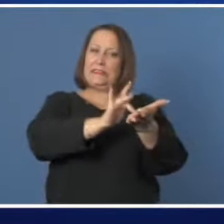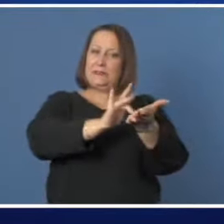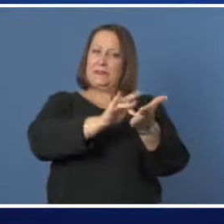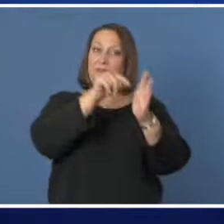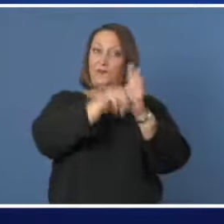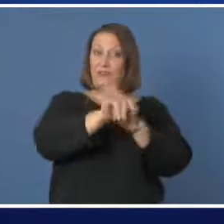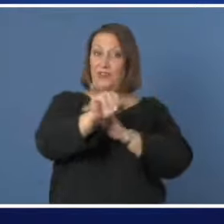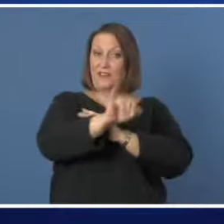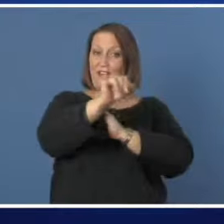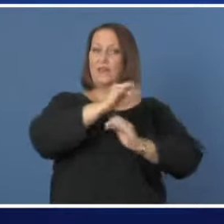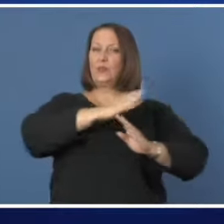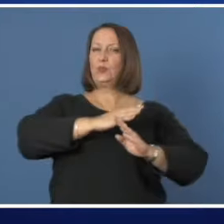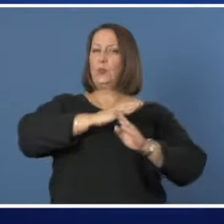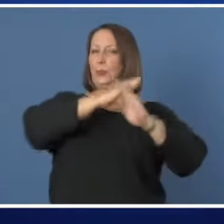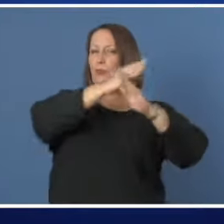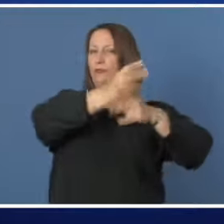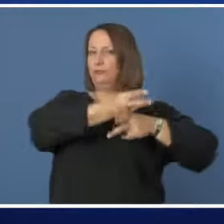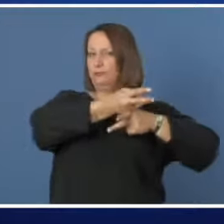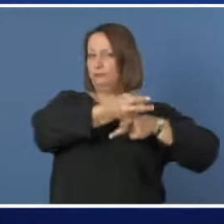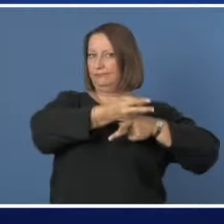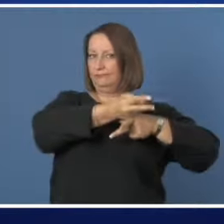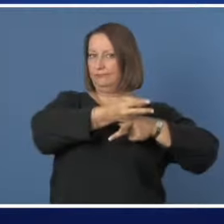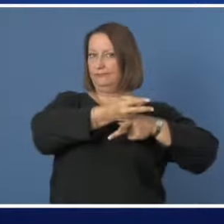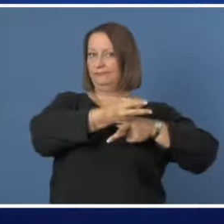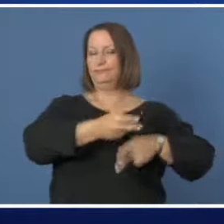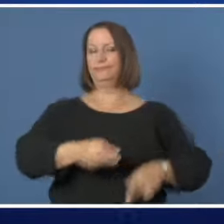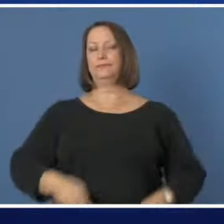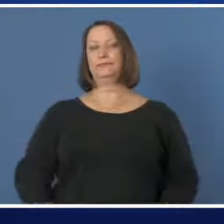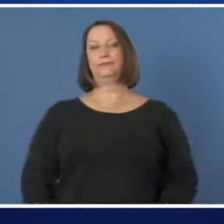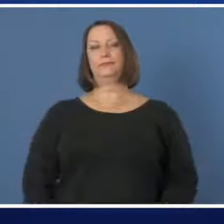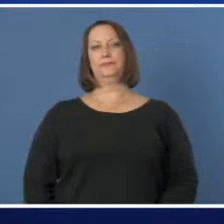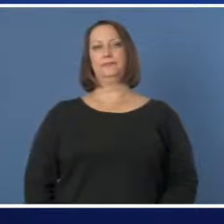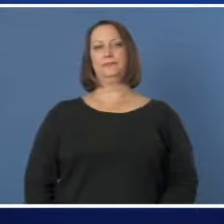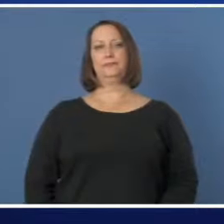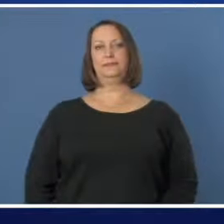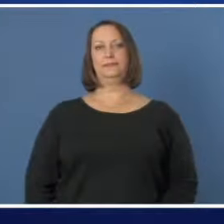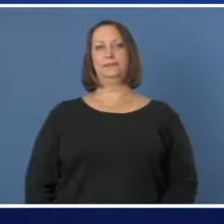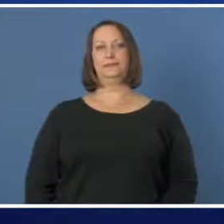and are given antibiotics as a preventive measure.